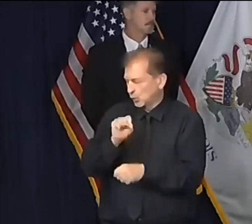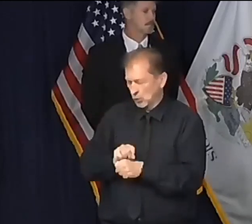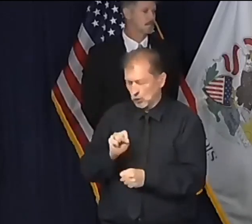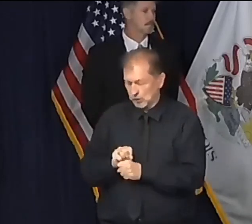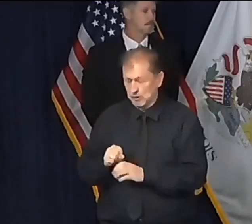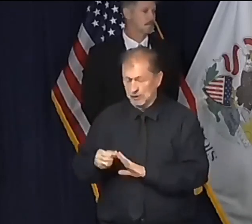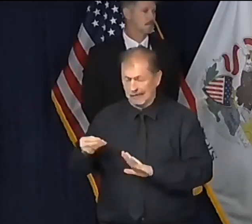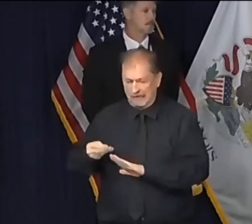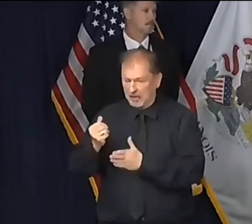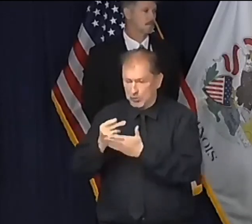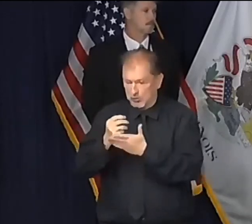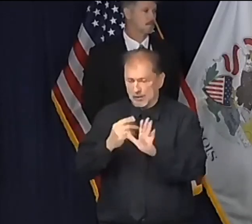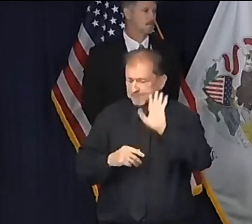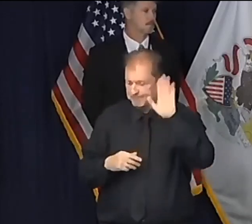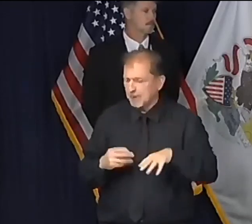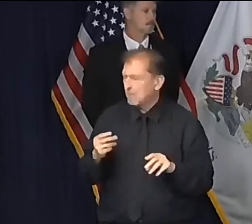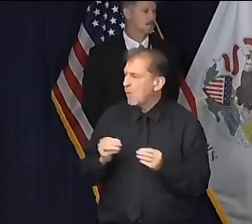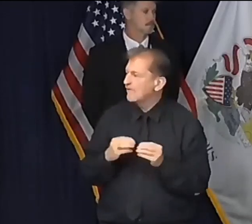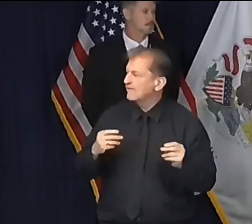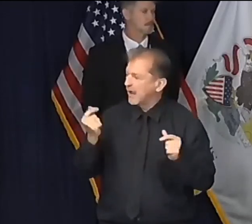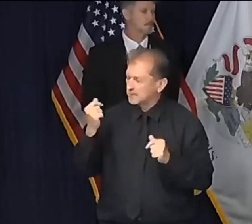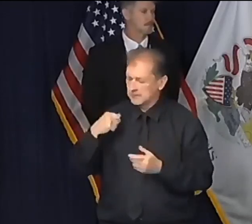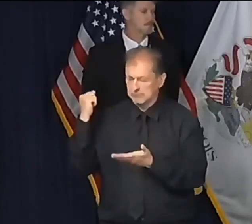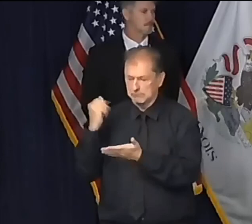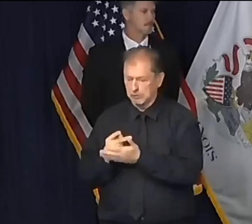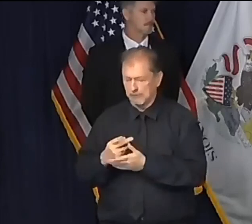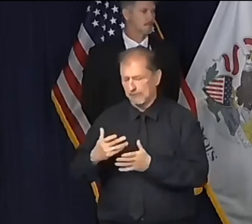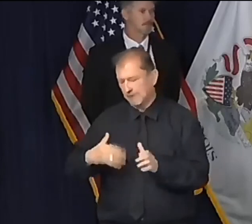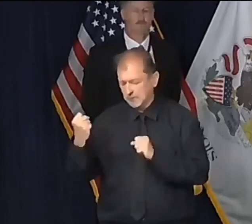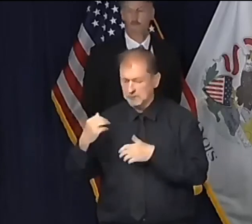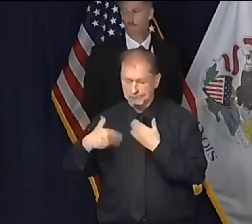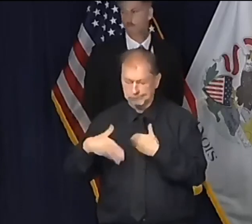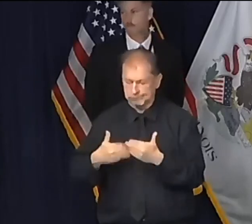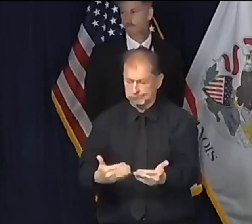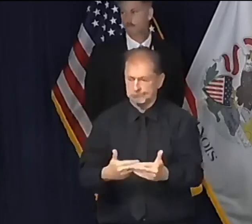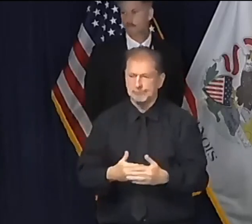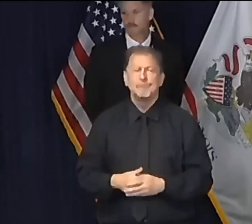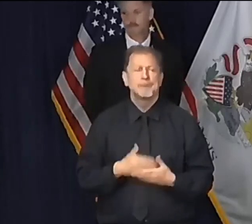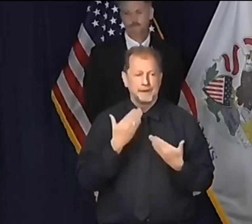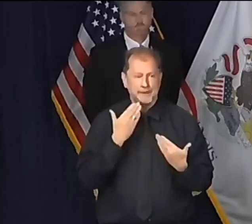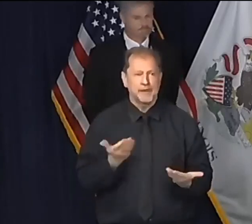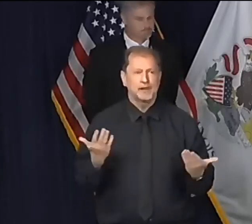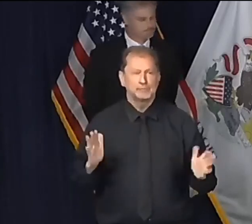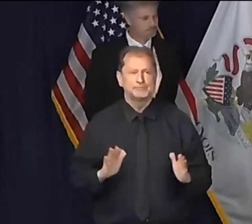so that people could get approved much faster. Thank you, everyone. Thank you.